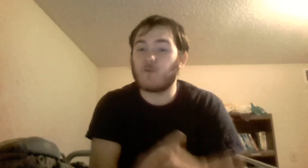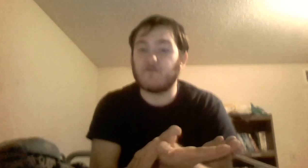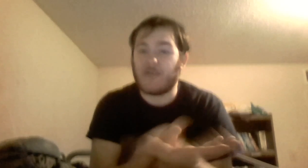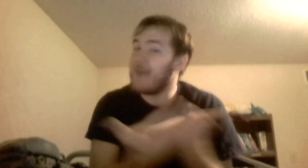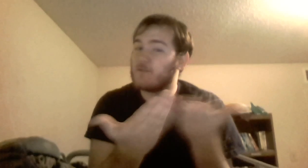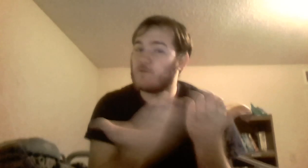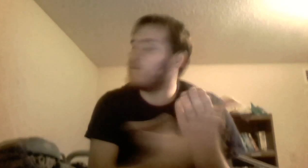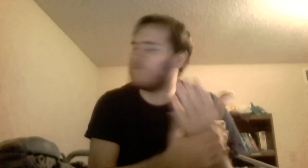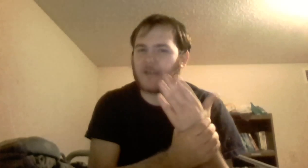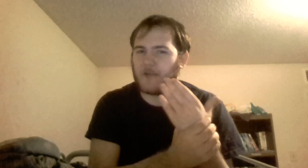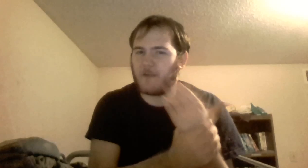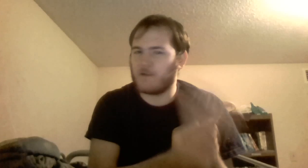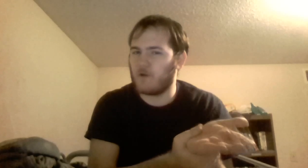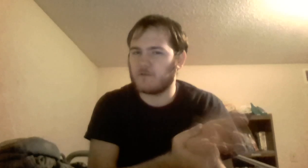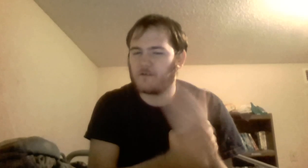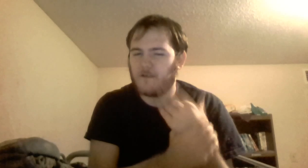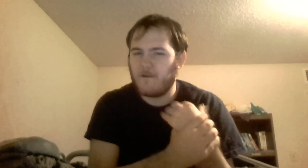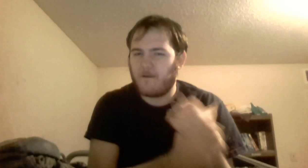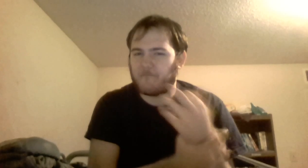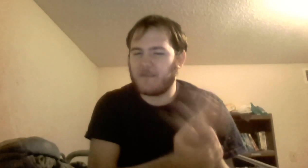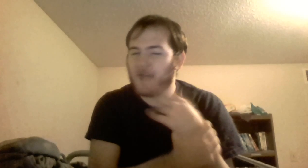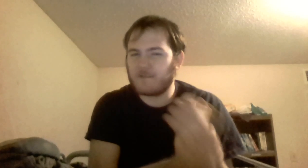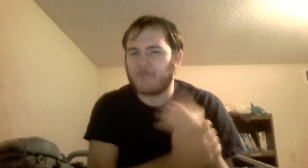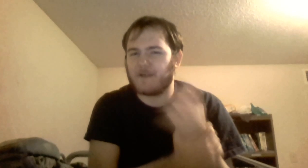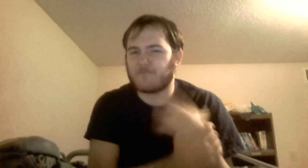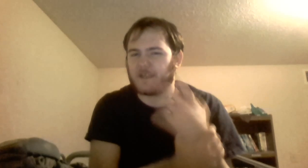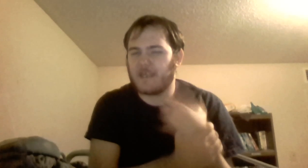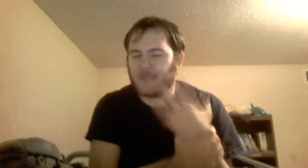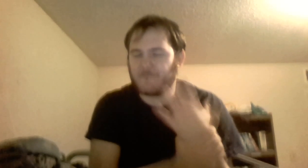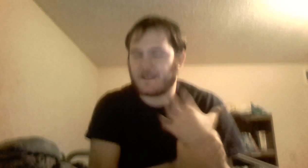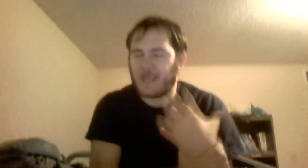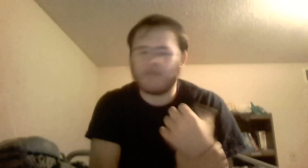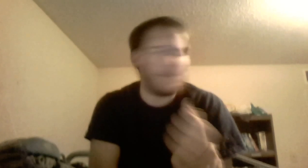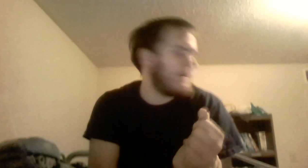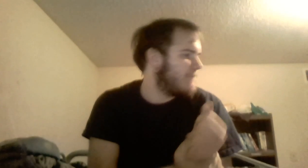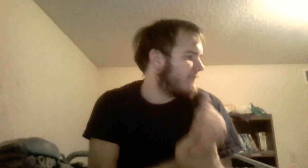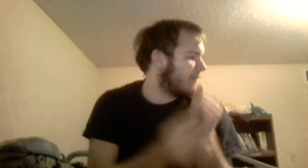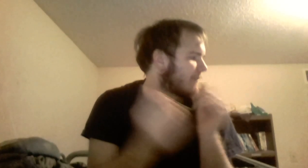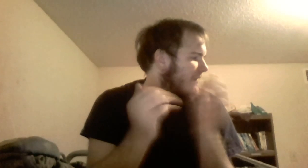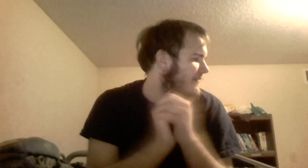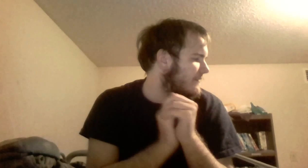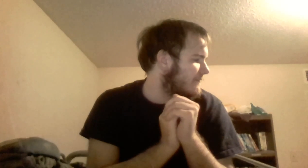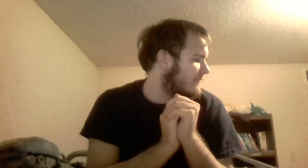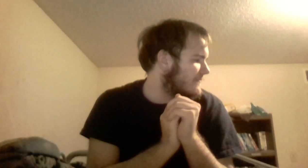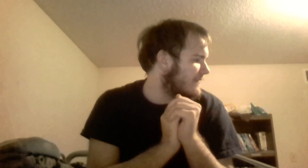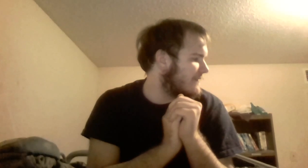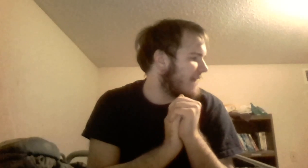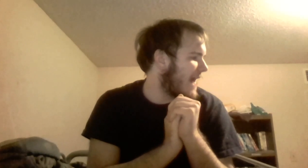cool, and finding out about his owner, but you have a name, actually. Get the name. You know, meeting, you know, his dad,